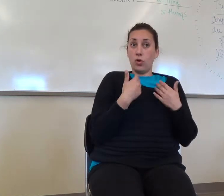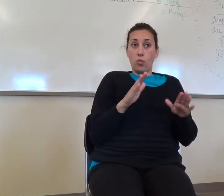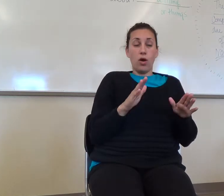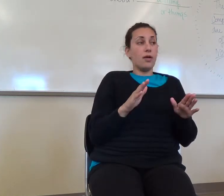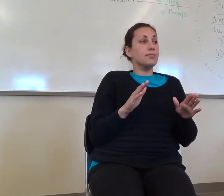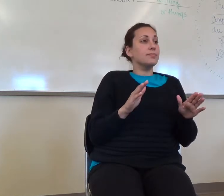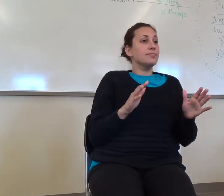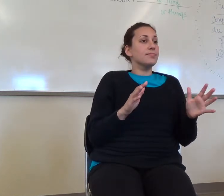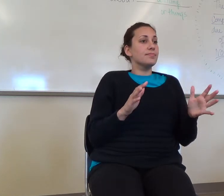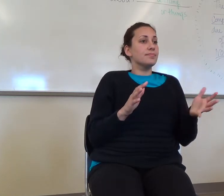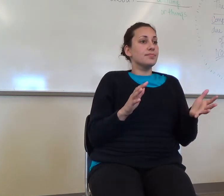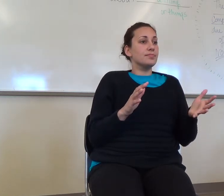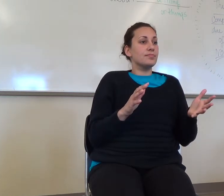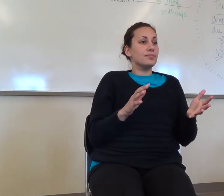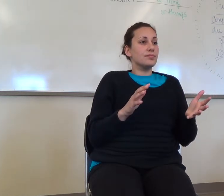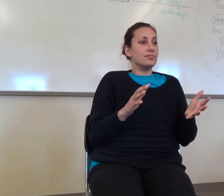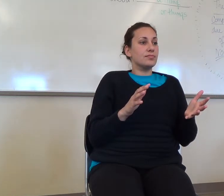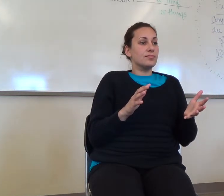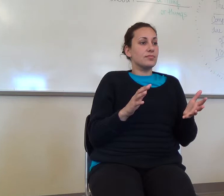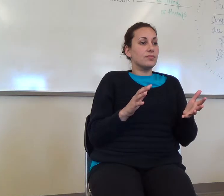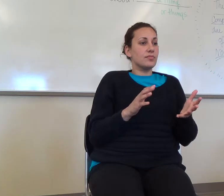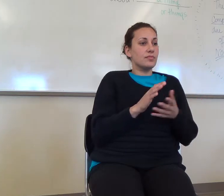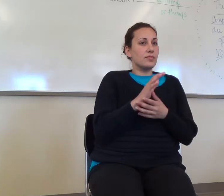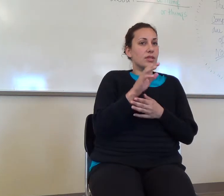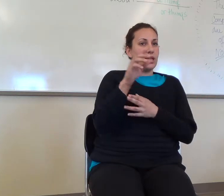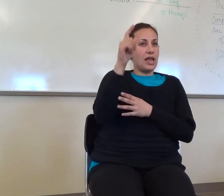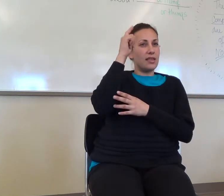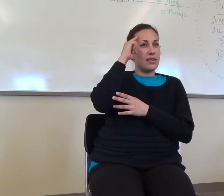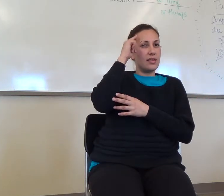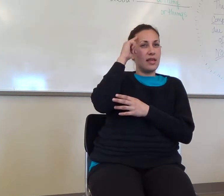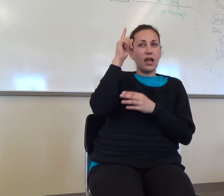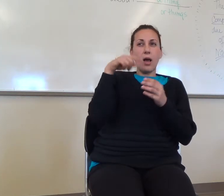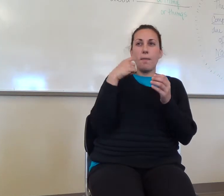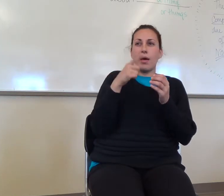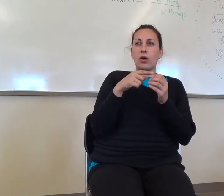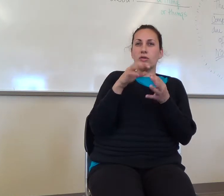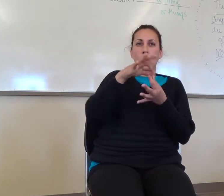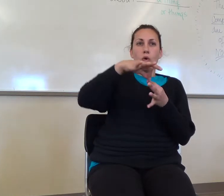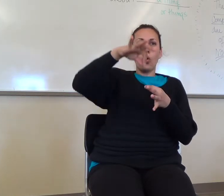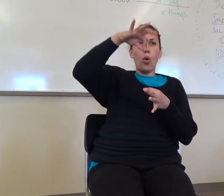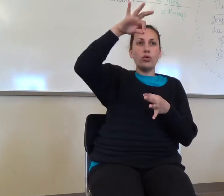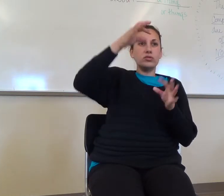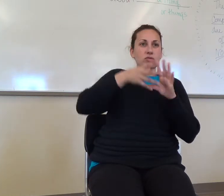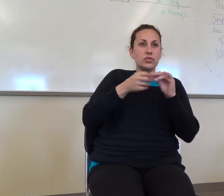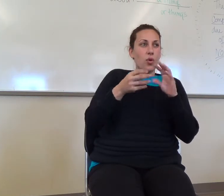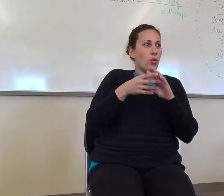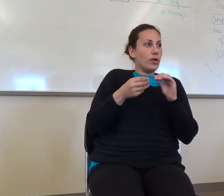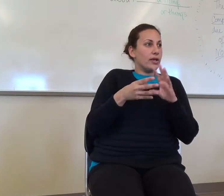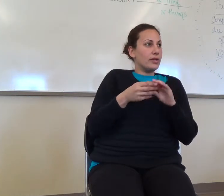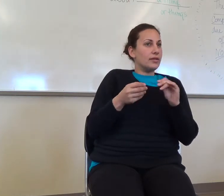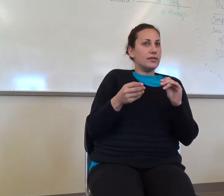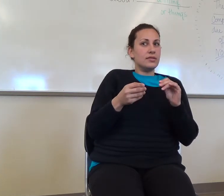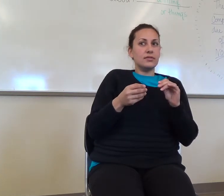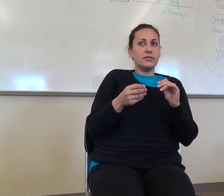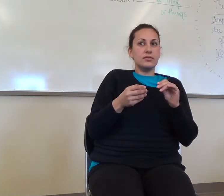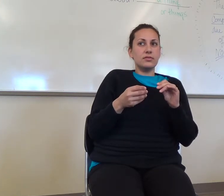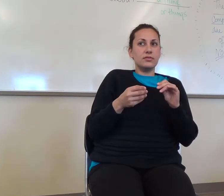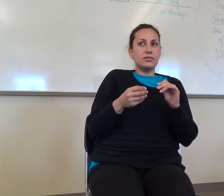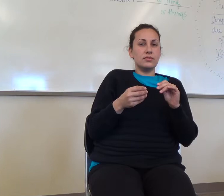something like, again, think in terms of our back to our ghosts. I always use that ghost one. Don't say